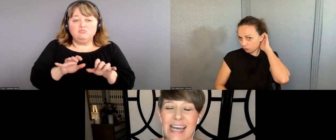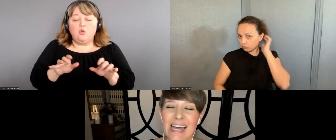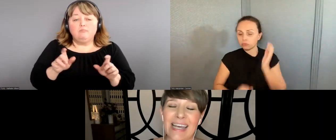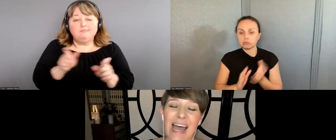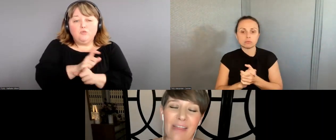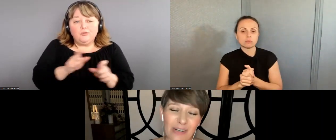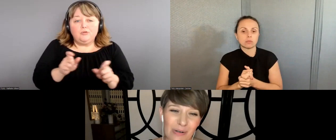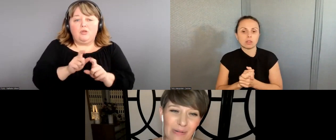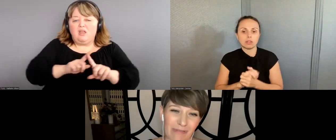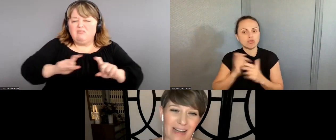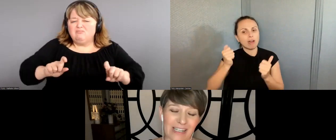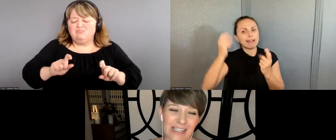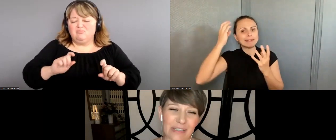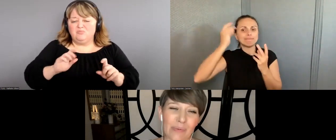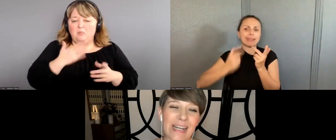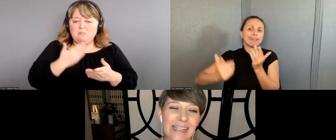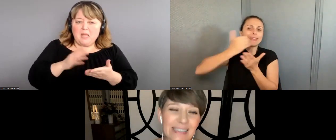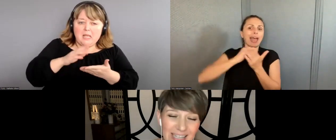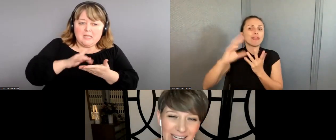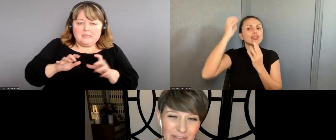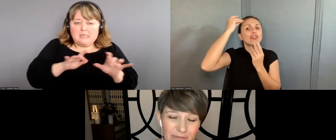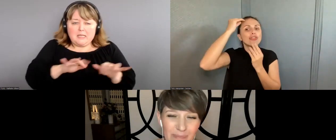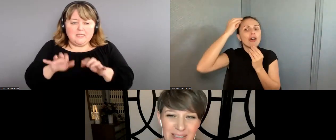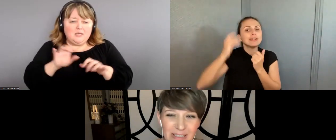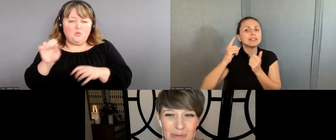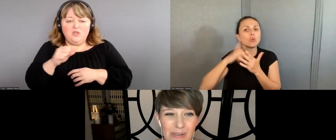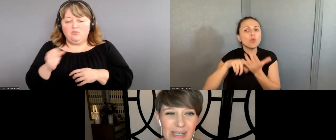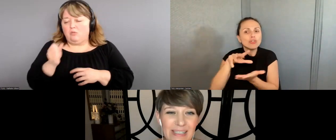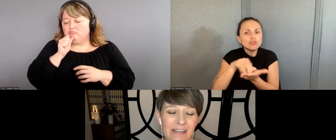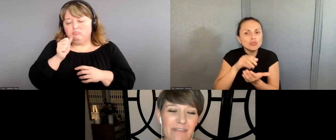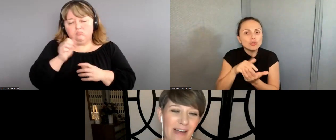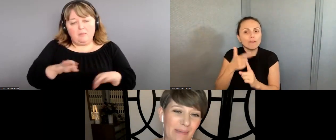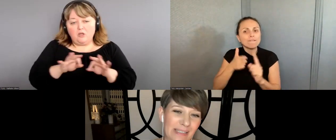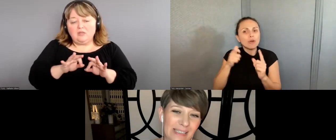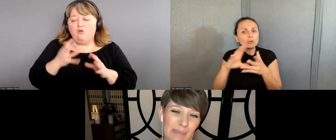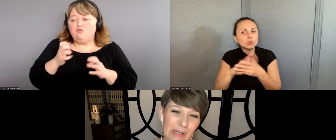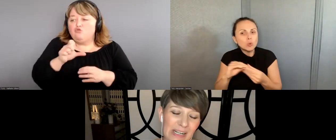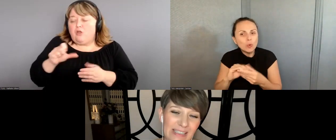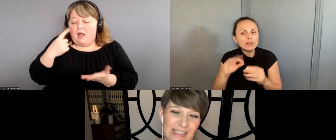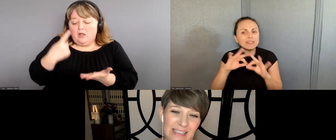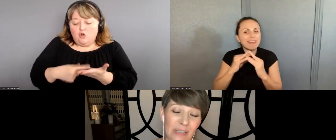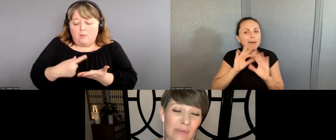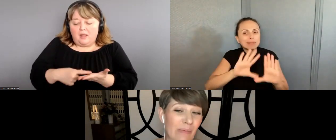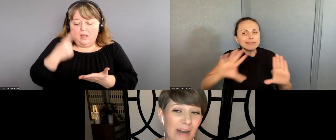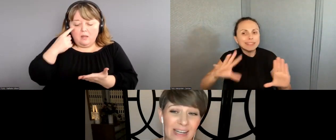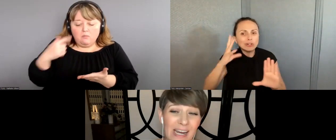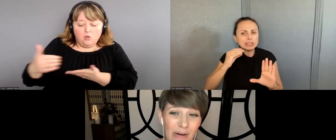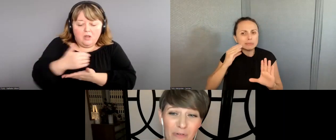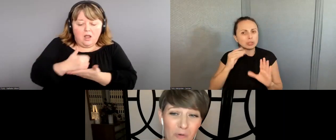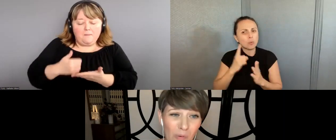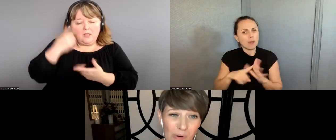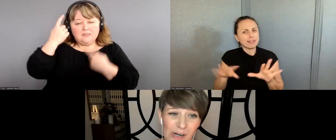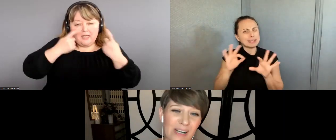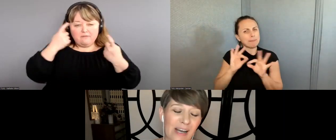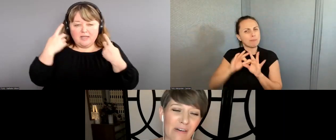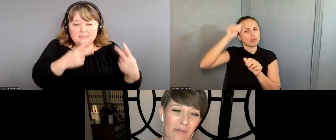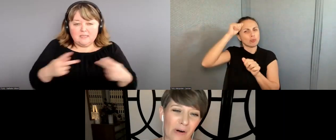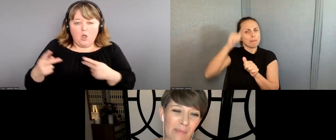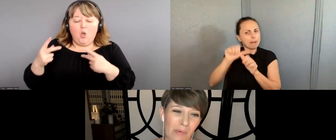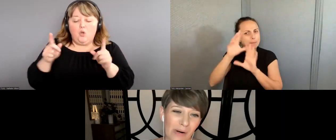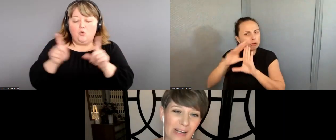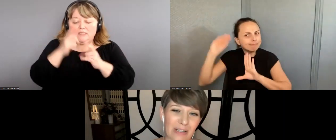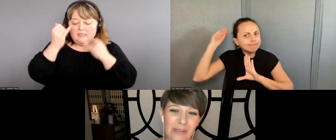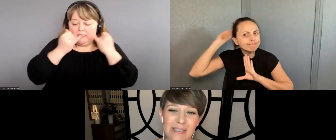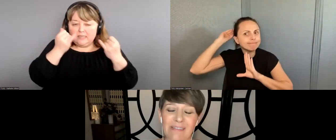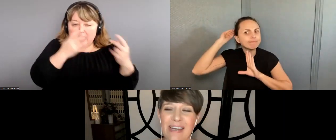just gather your reflections. What insights from these stories of families' experiences do we want to carry forward for